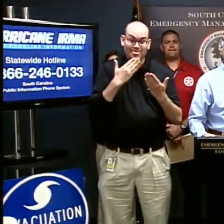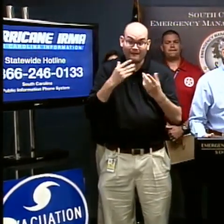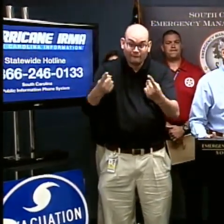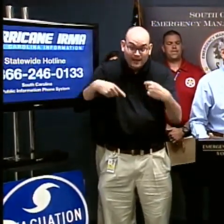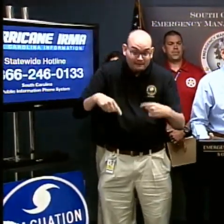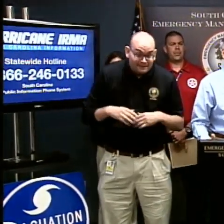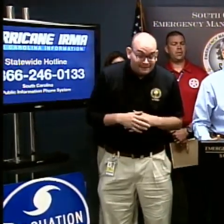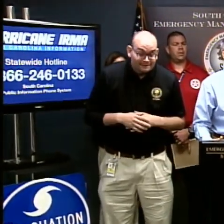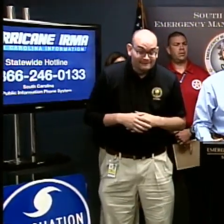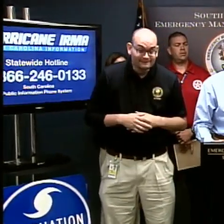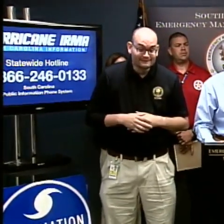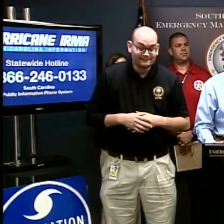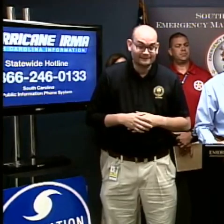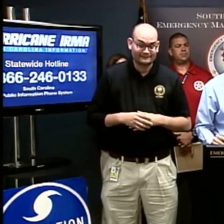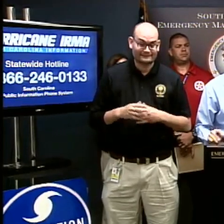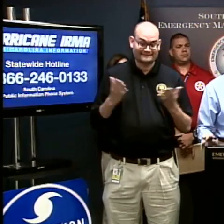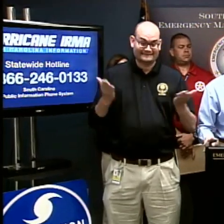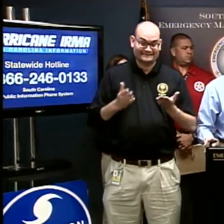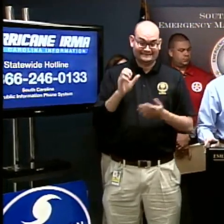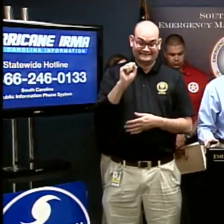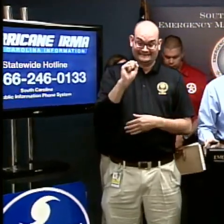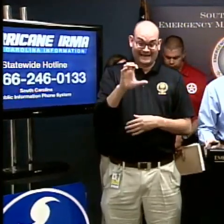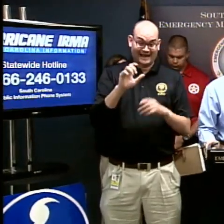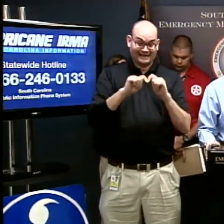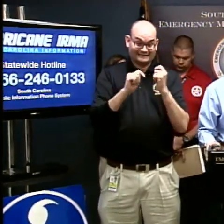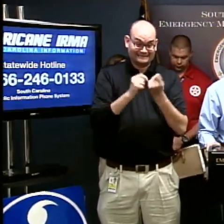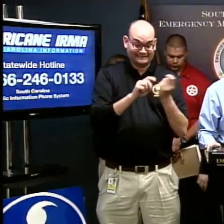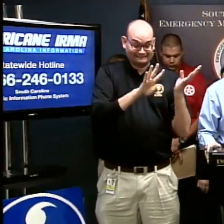As Team South Carolina walks in the door,